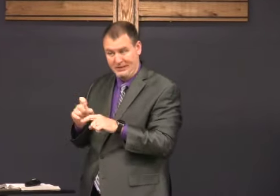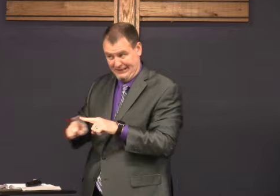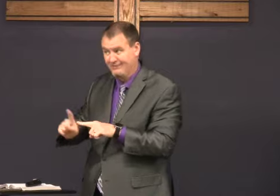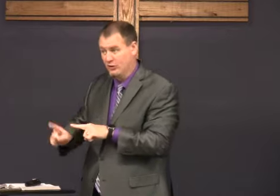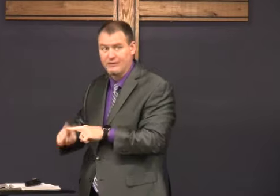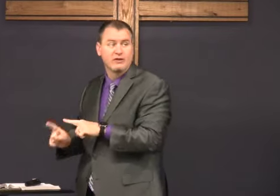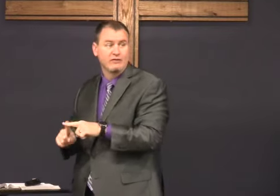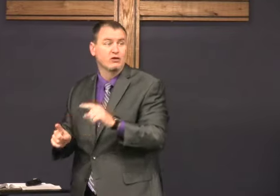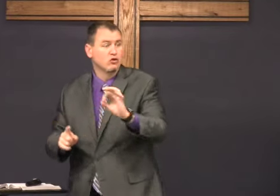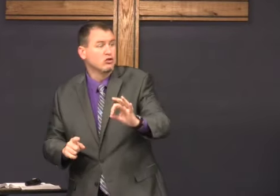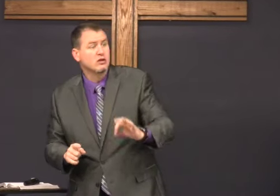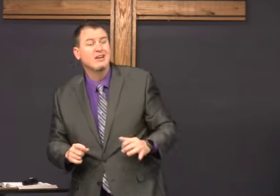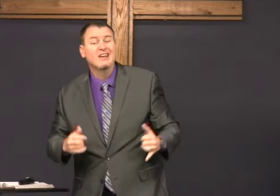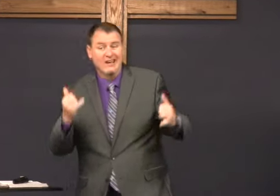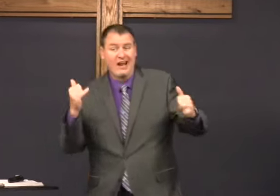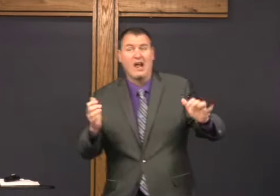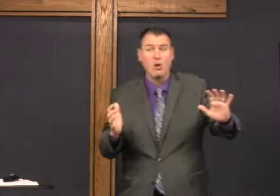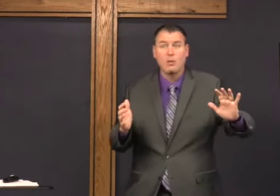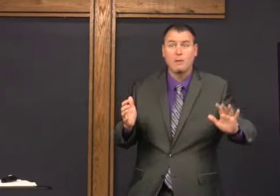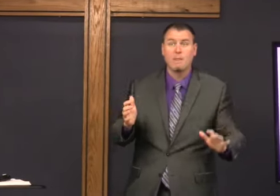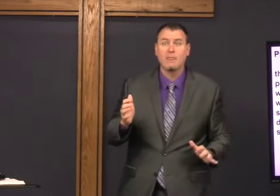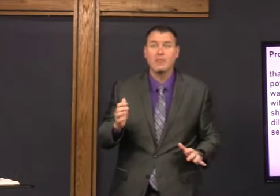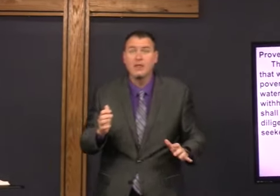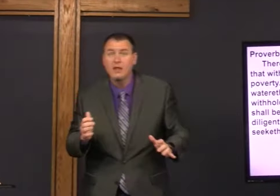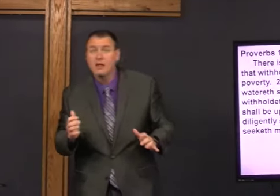Your time, your talent, your skills now.